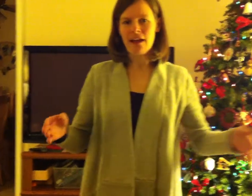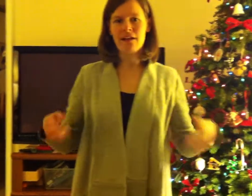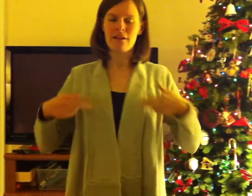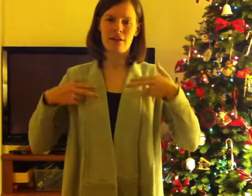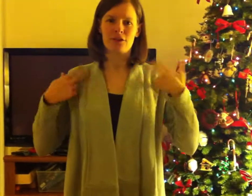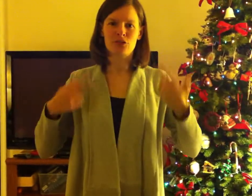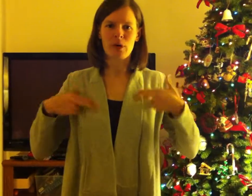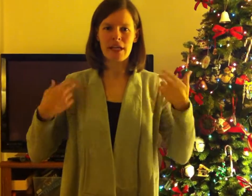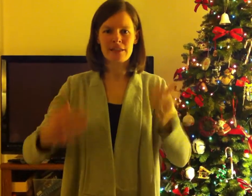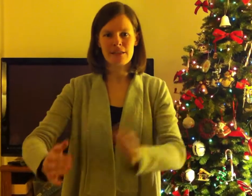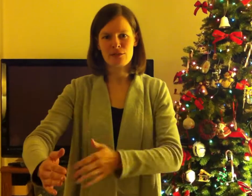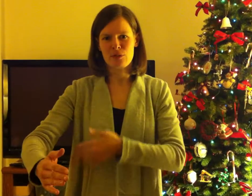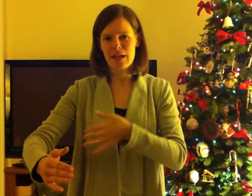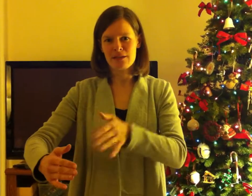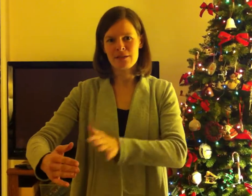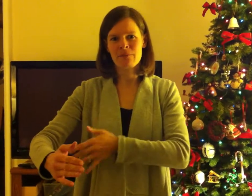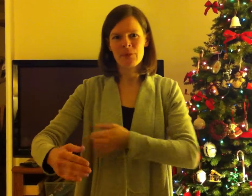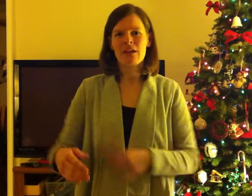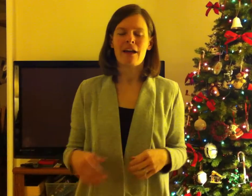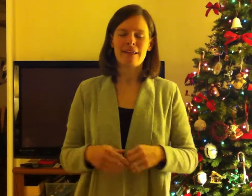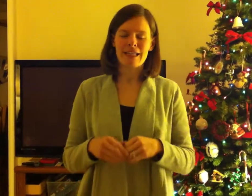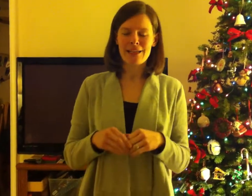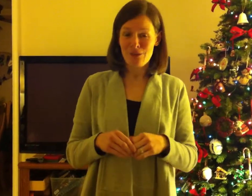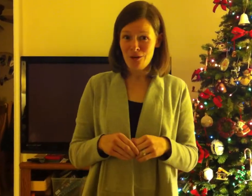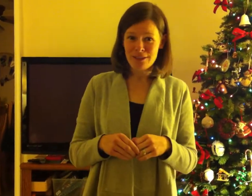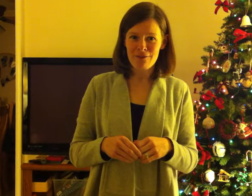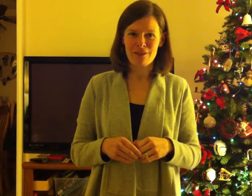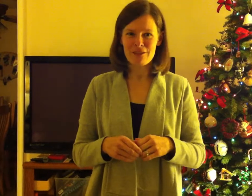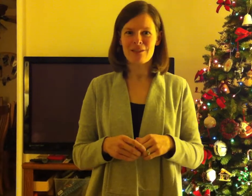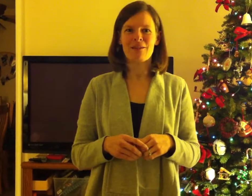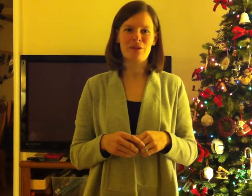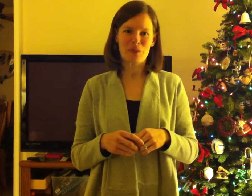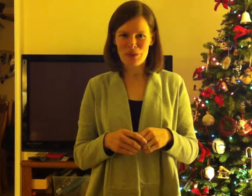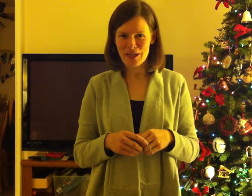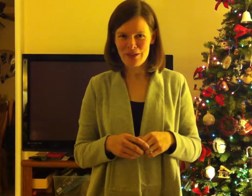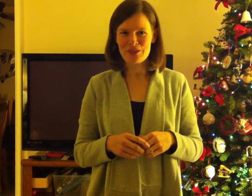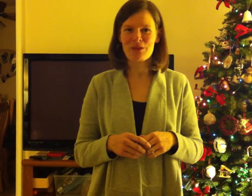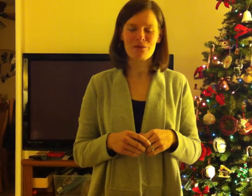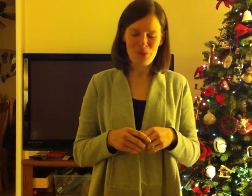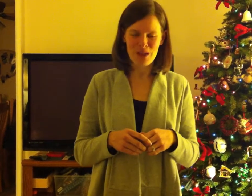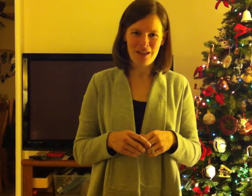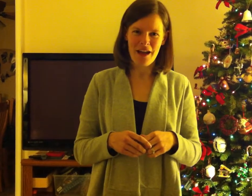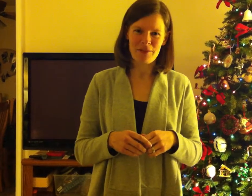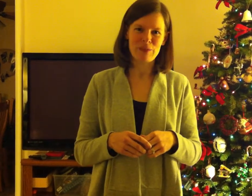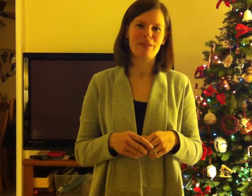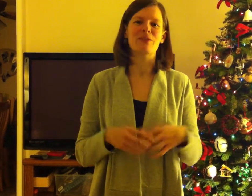back their joyous strains. And then the kids always have fun with the sign for Gloria. We do it 4 times because you